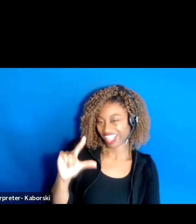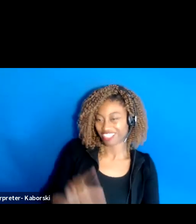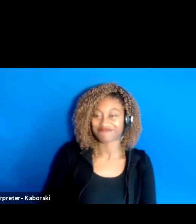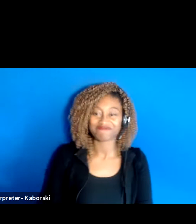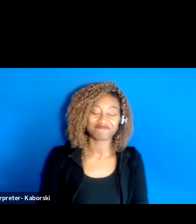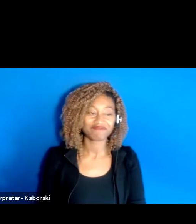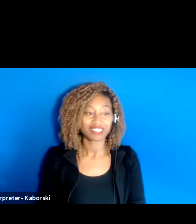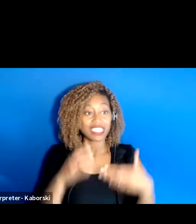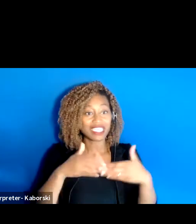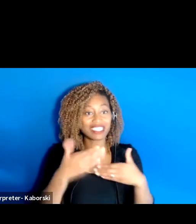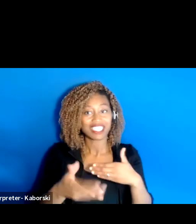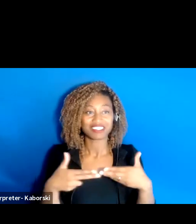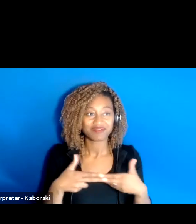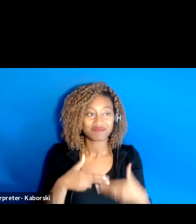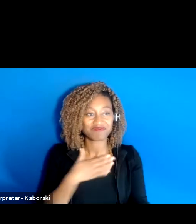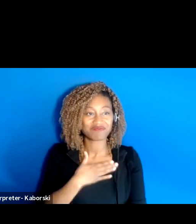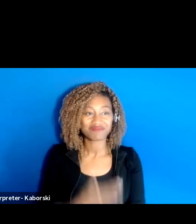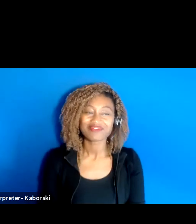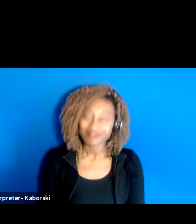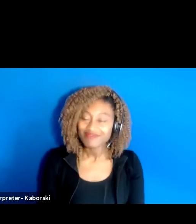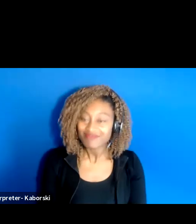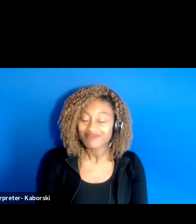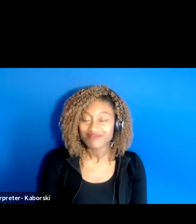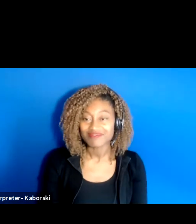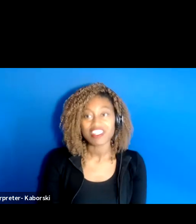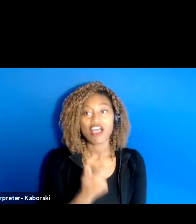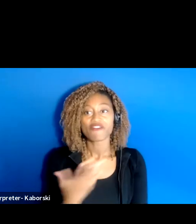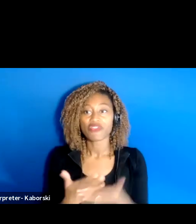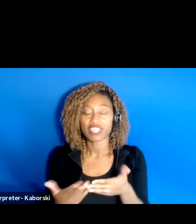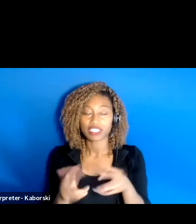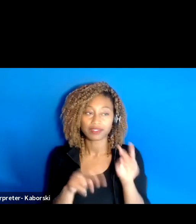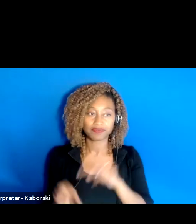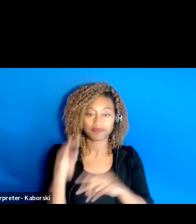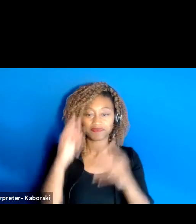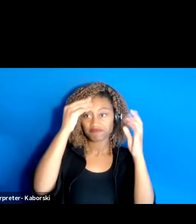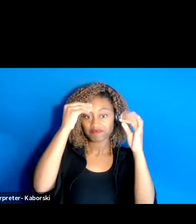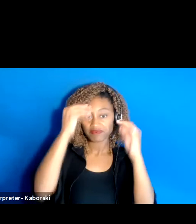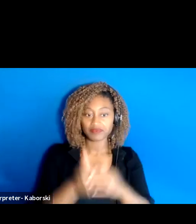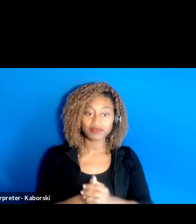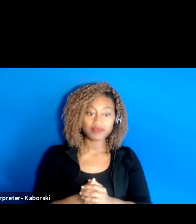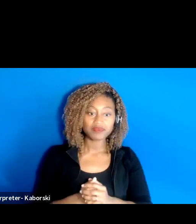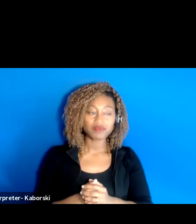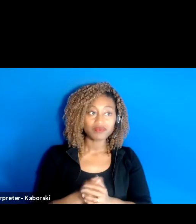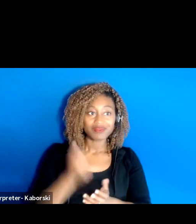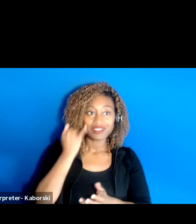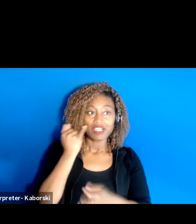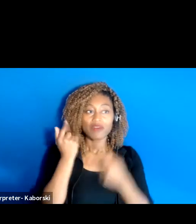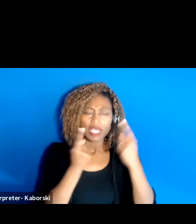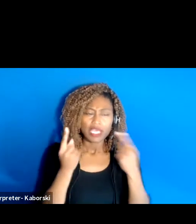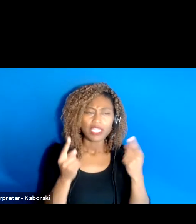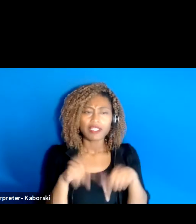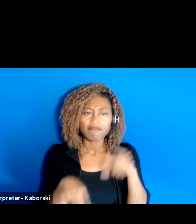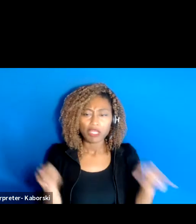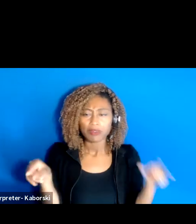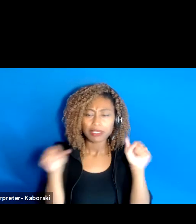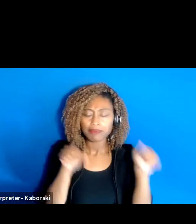Next slide, please. There are a couple of things to consider when thinking about all the various